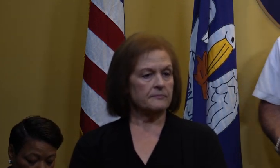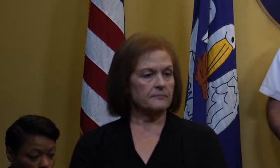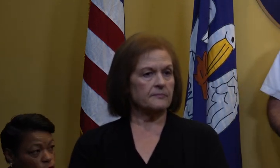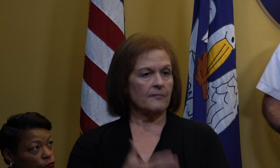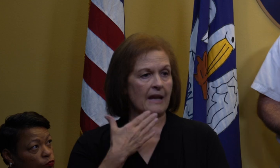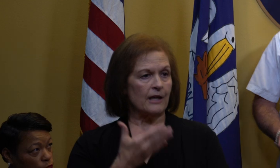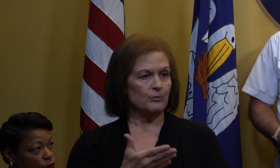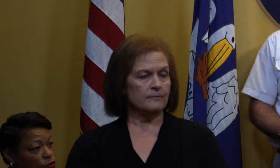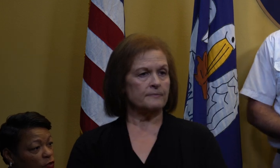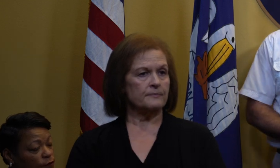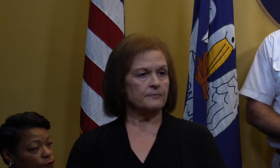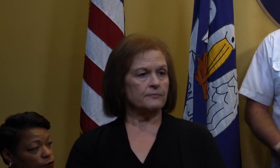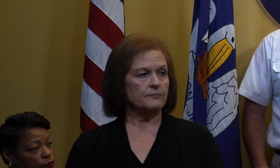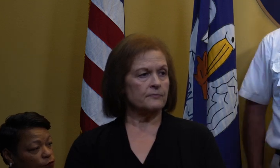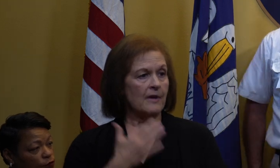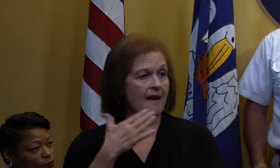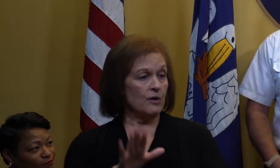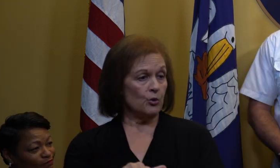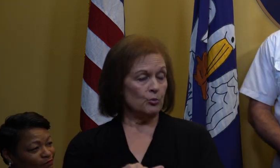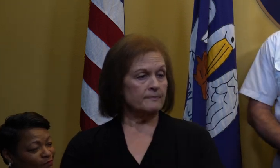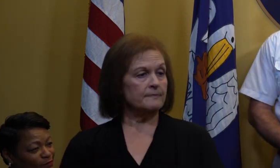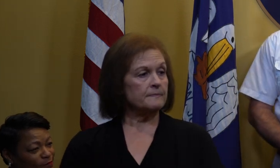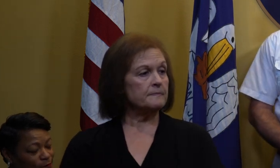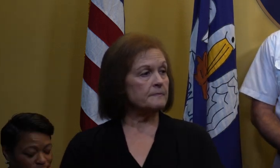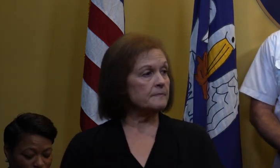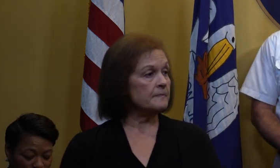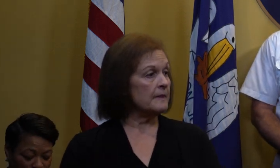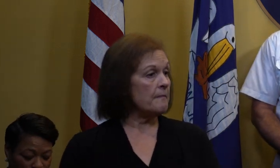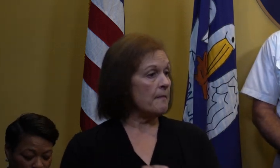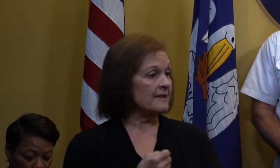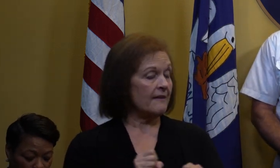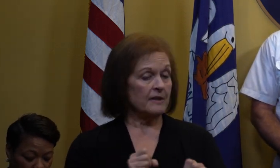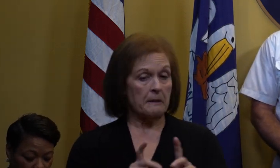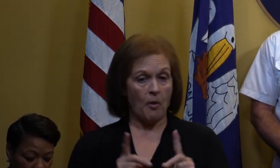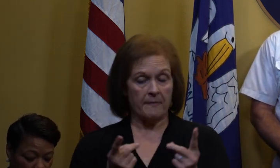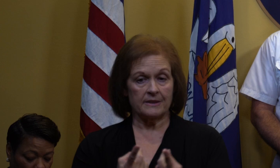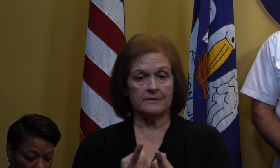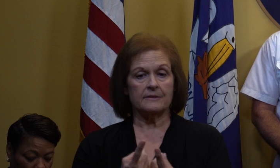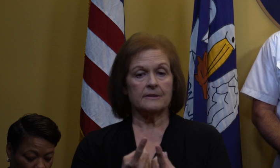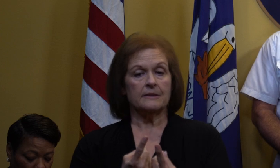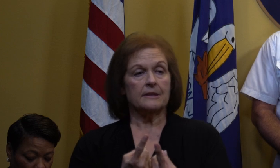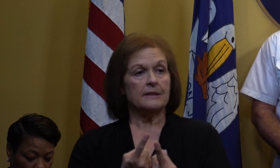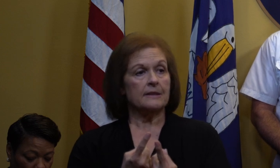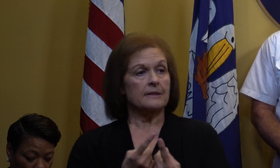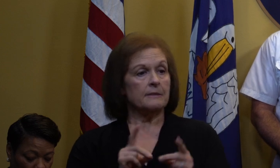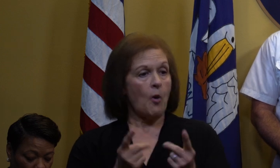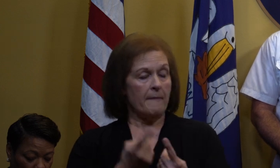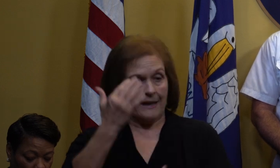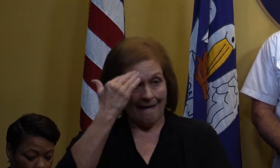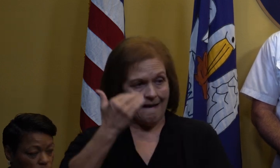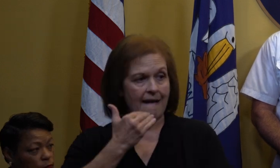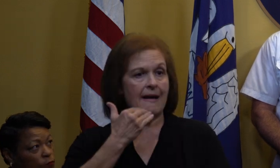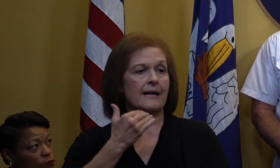Thank you, Colin. Good afternoon, everyone, Madam Mayor, our public safety partners, fellow department heads, and to